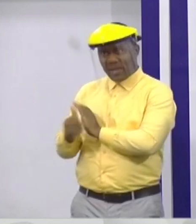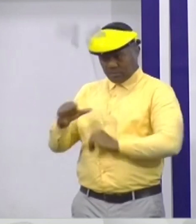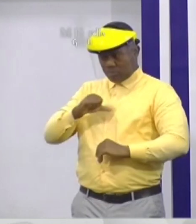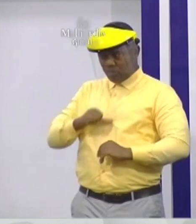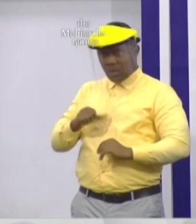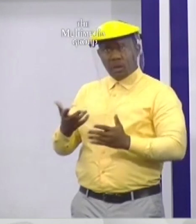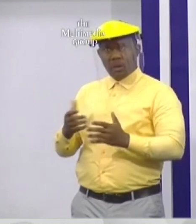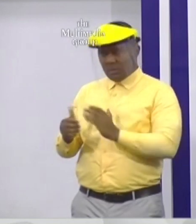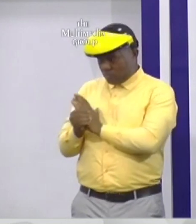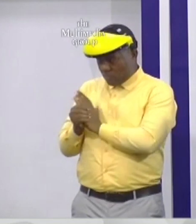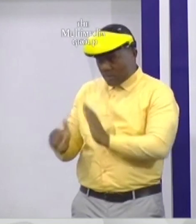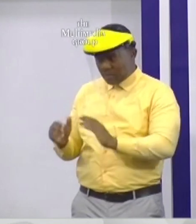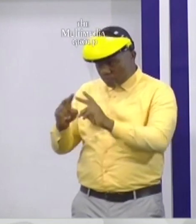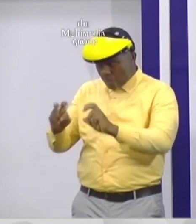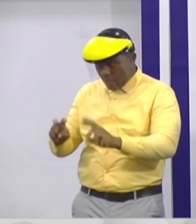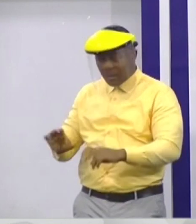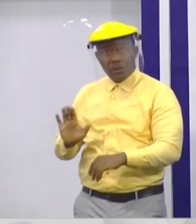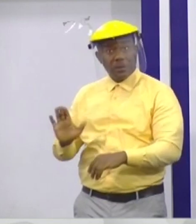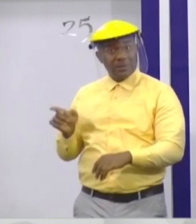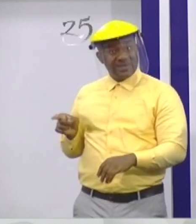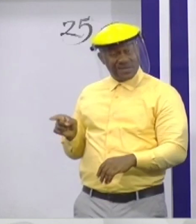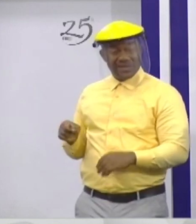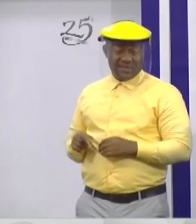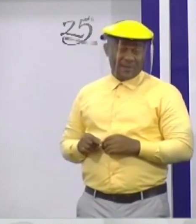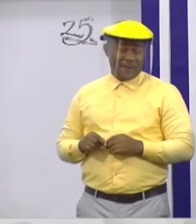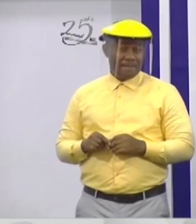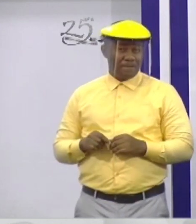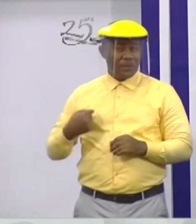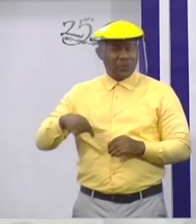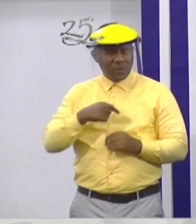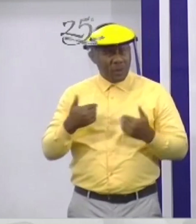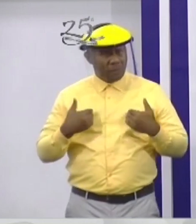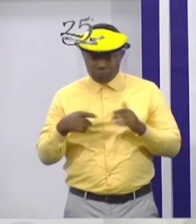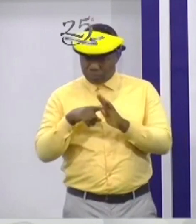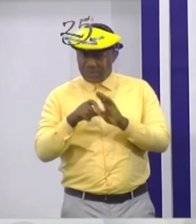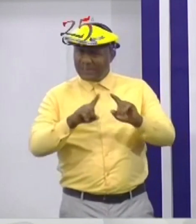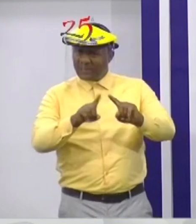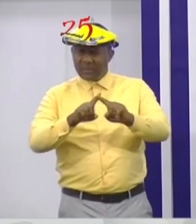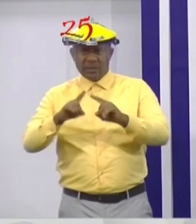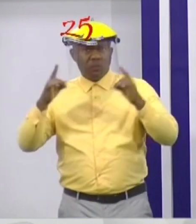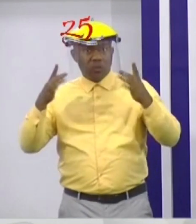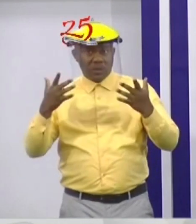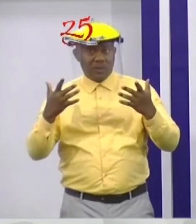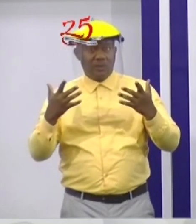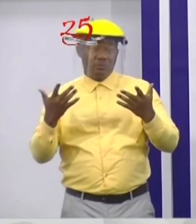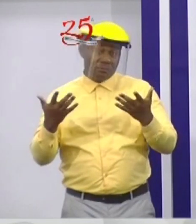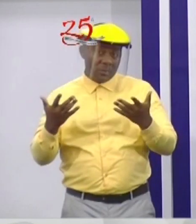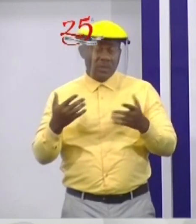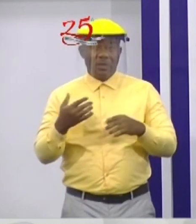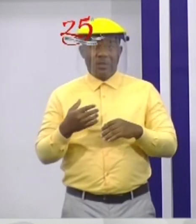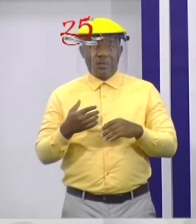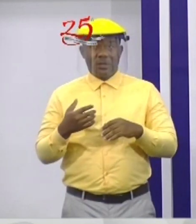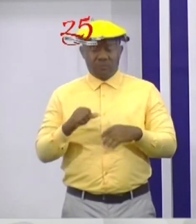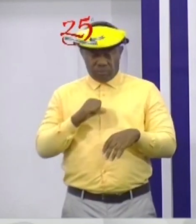we need to also tread cautiously as we are handling dangerous pathogen and then going in for mass